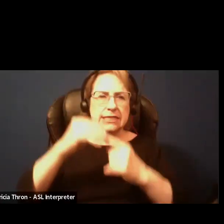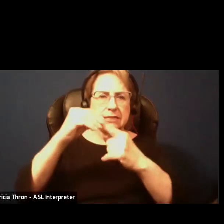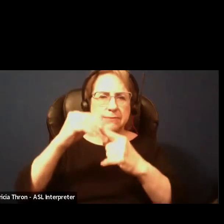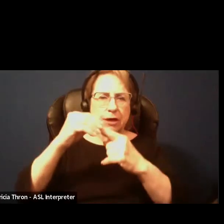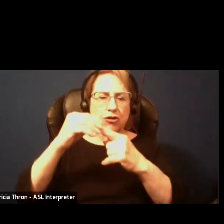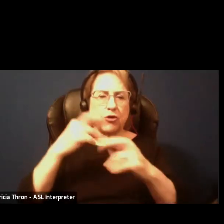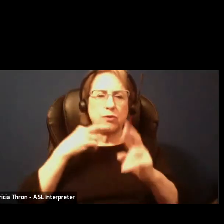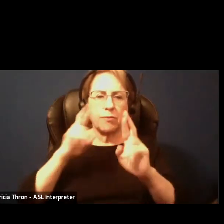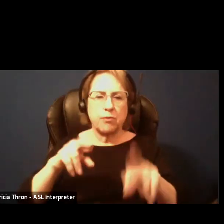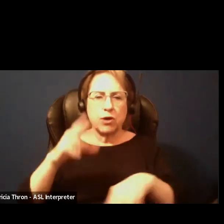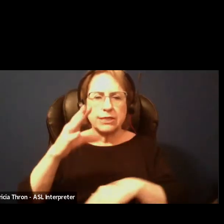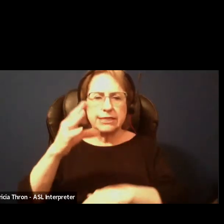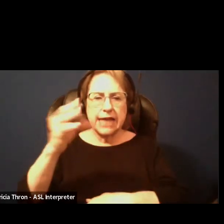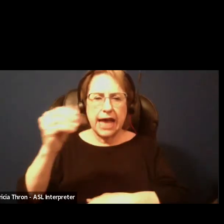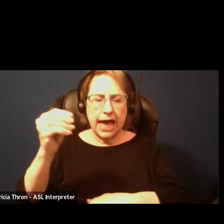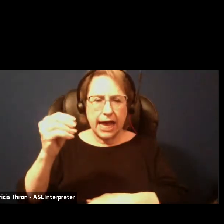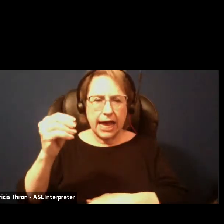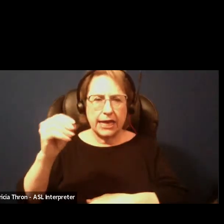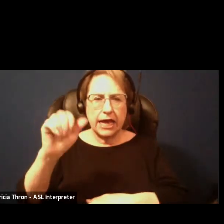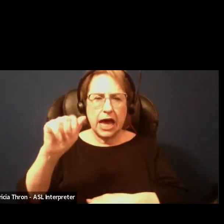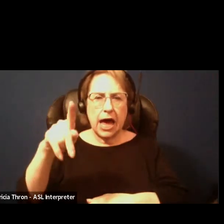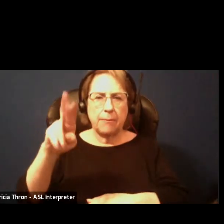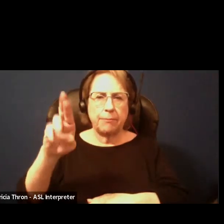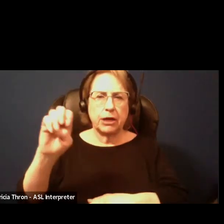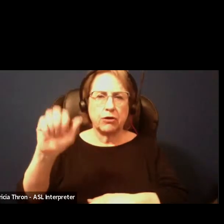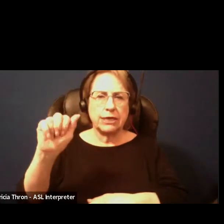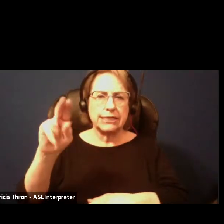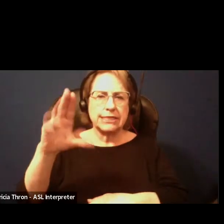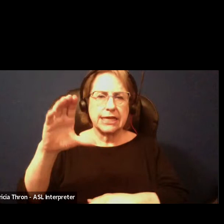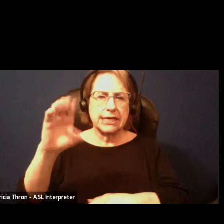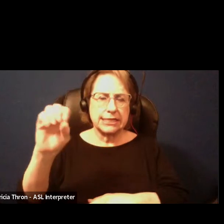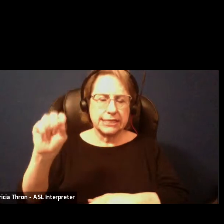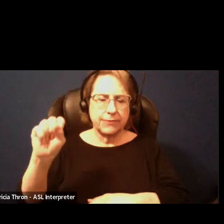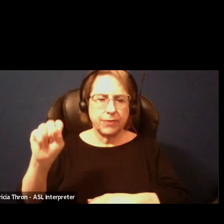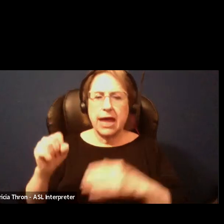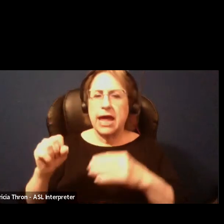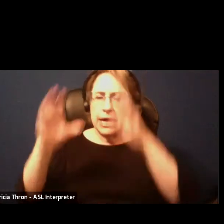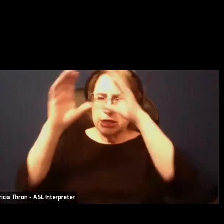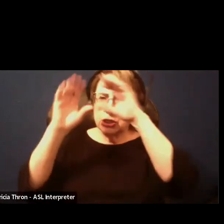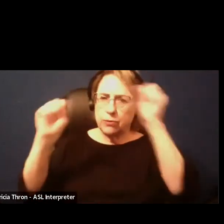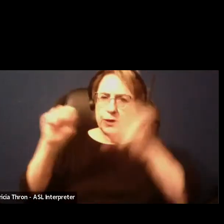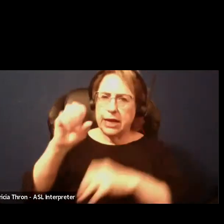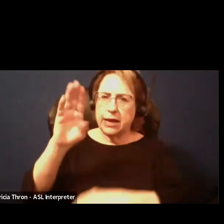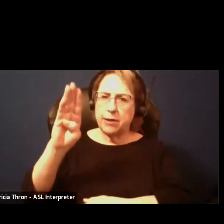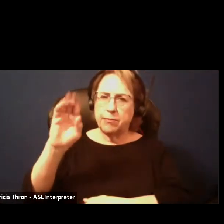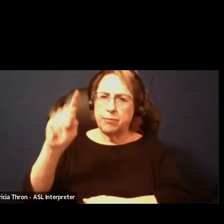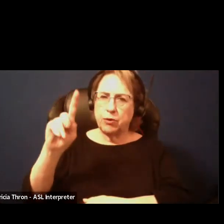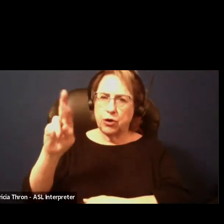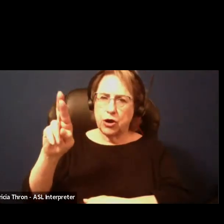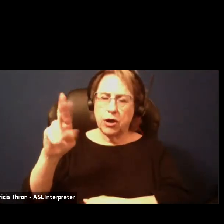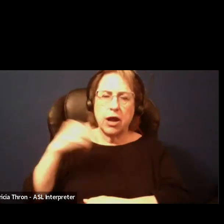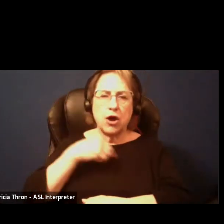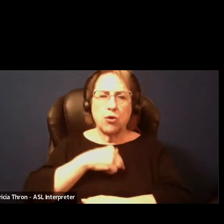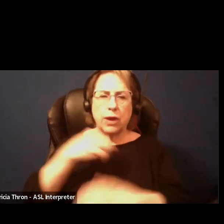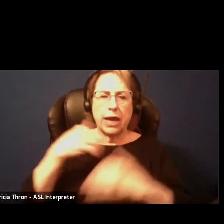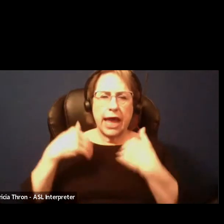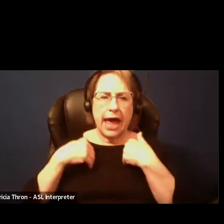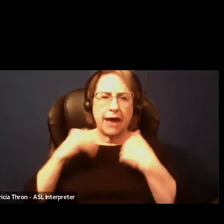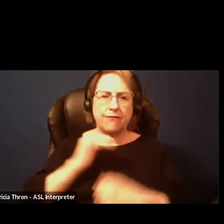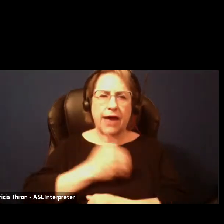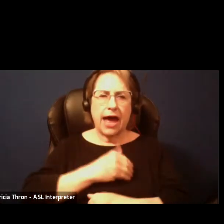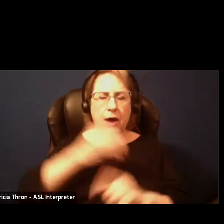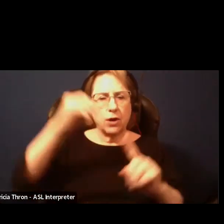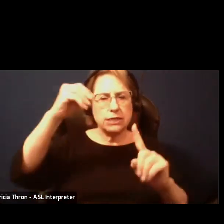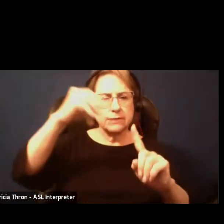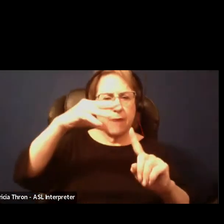appearances. I'm going to turn this over to Superintendent Booker. Thank you very much. So this evening, we have our spotlight on student learning,